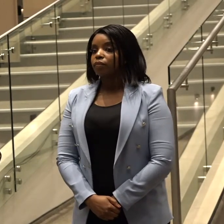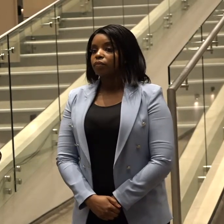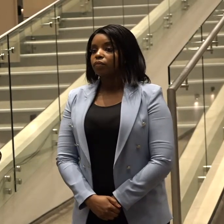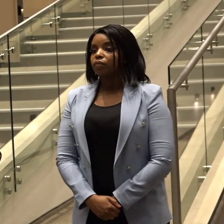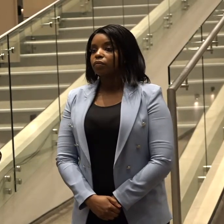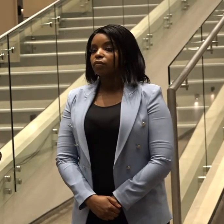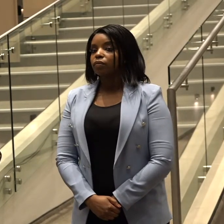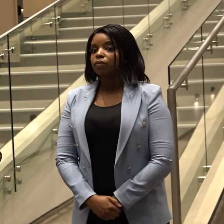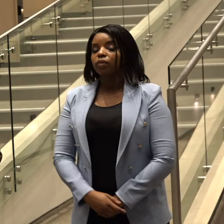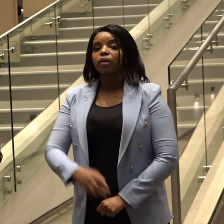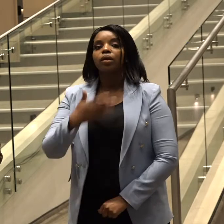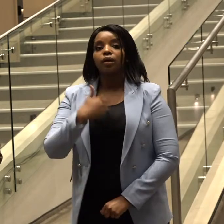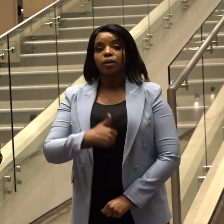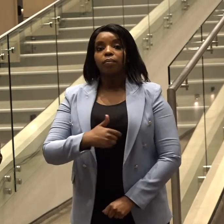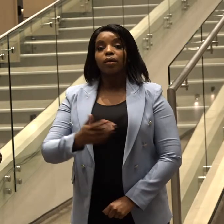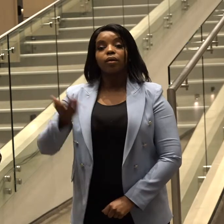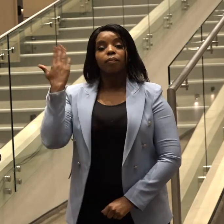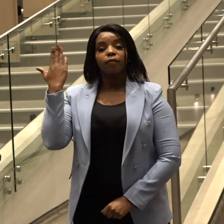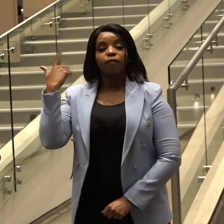cables